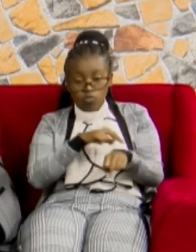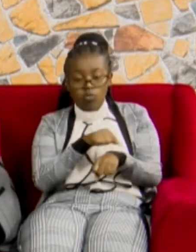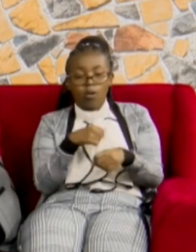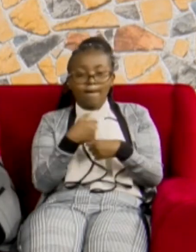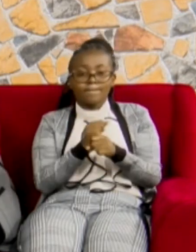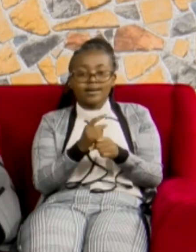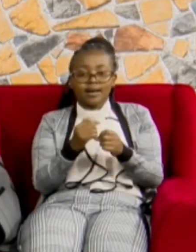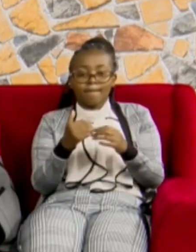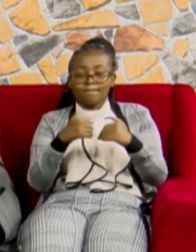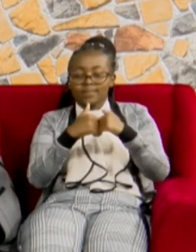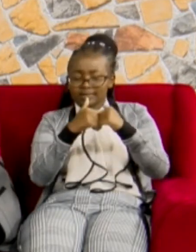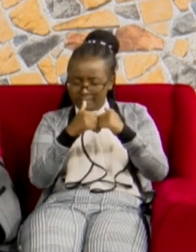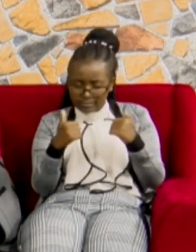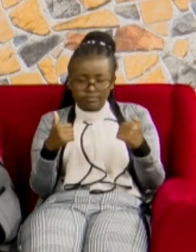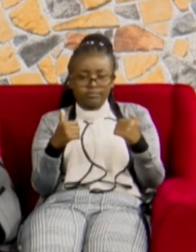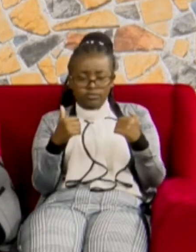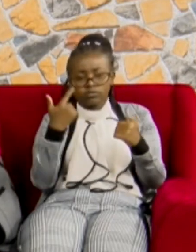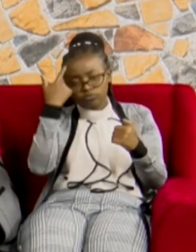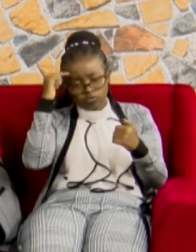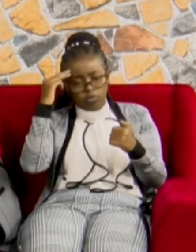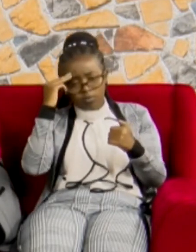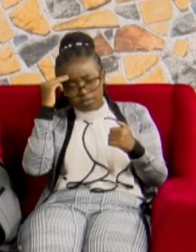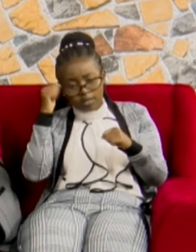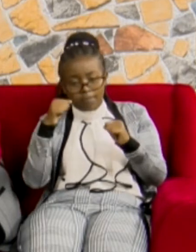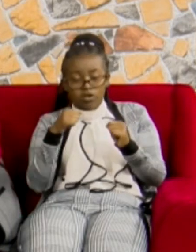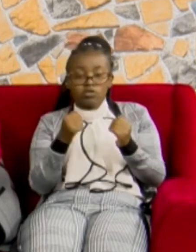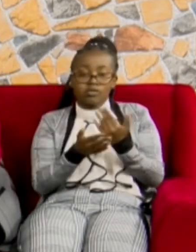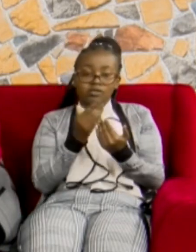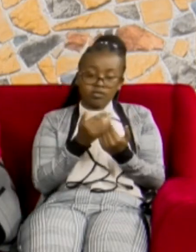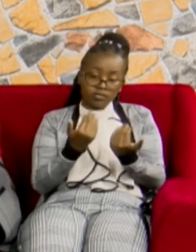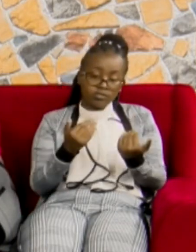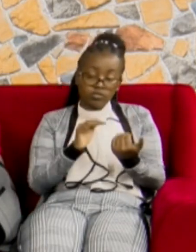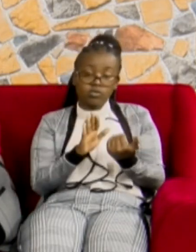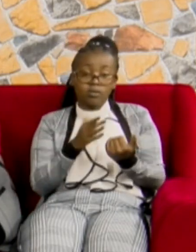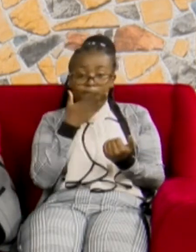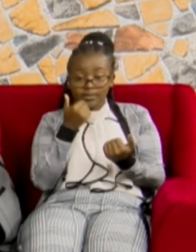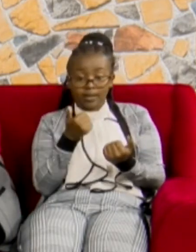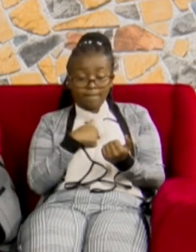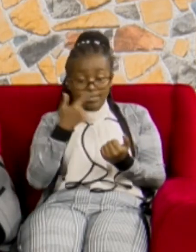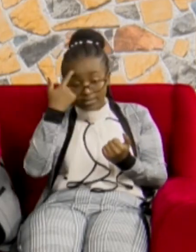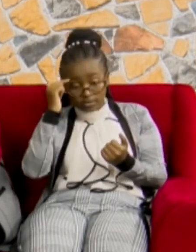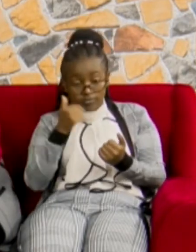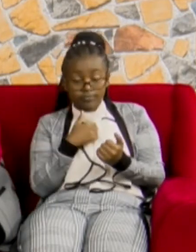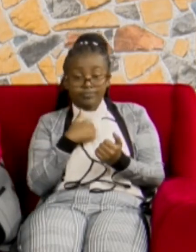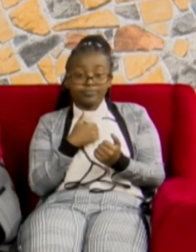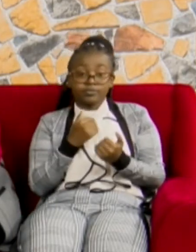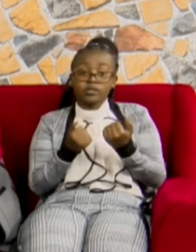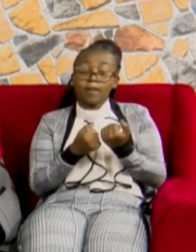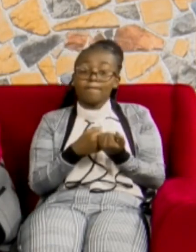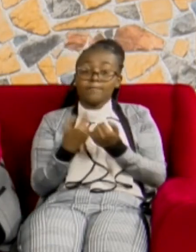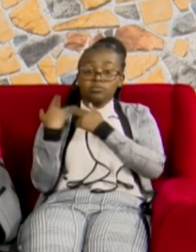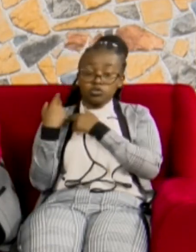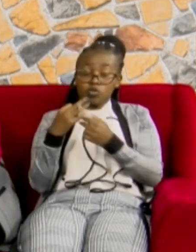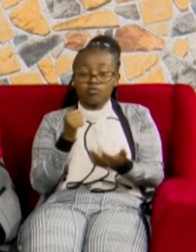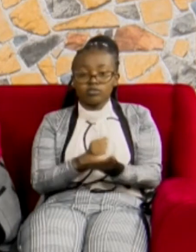a big difference for your mental state of mind, your ability to take care of your child better. I think we have to kind of take responsibility of